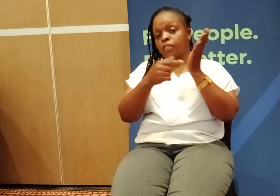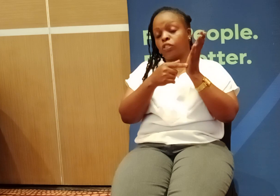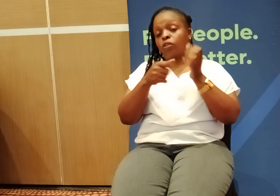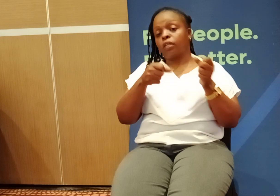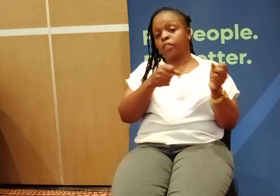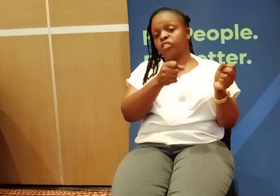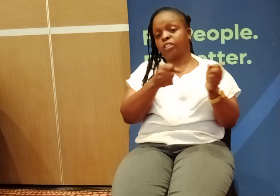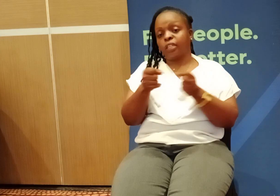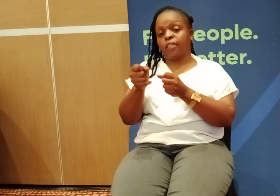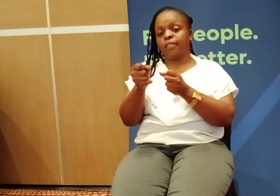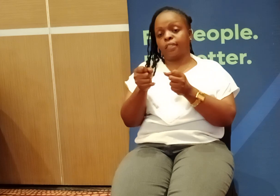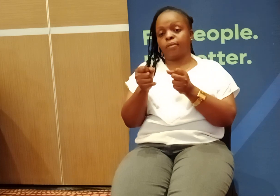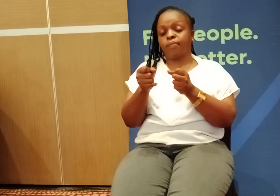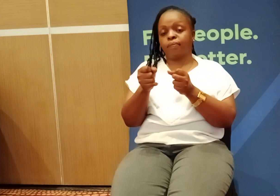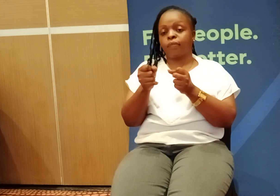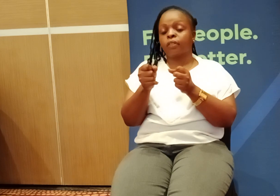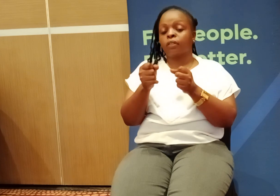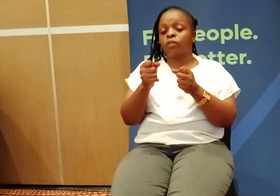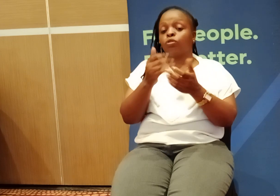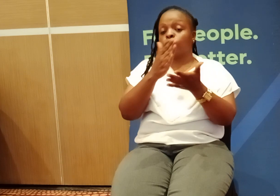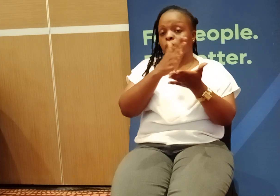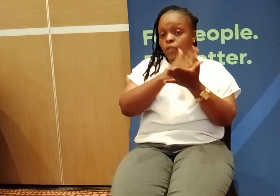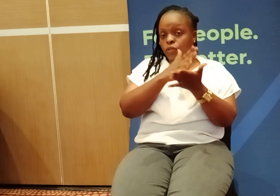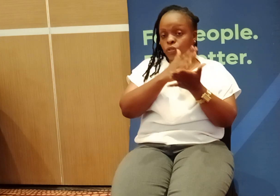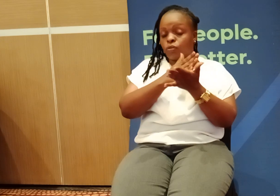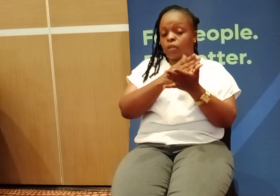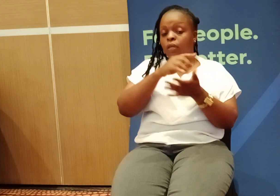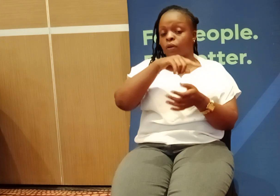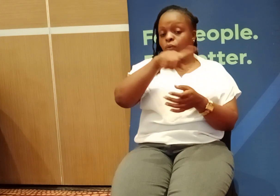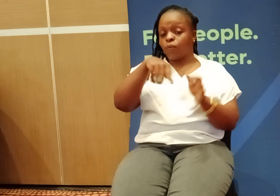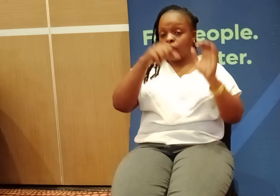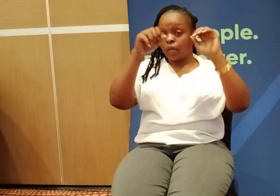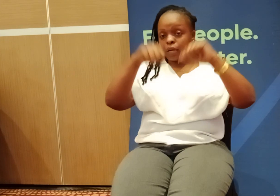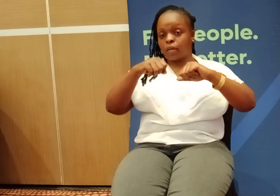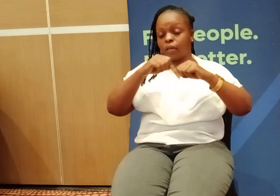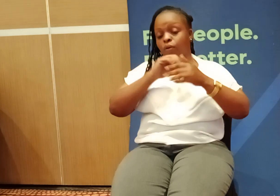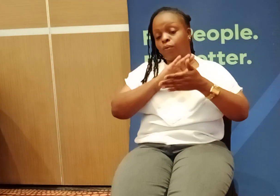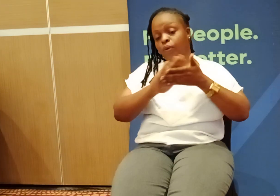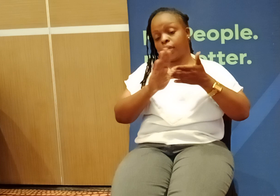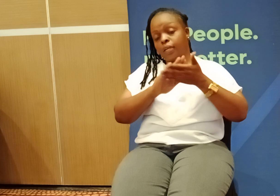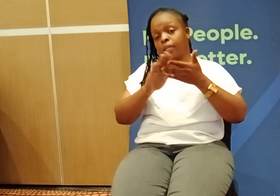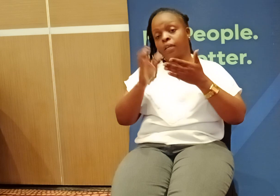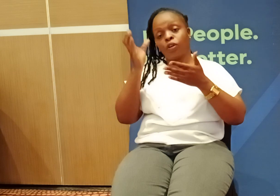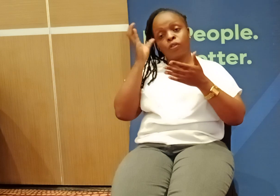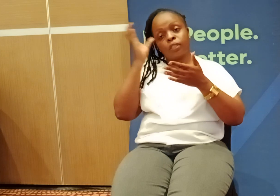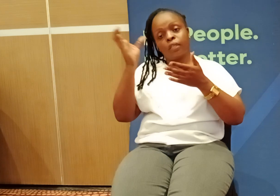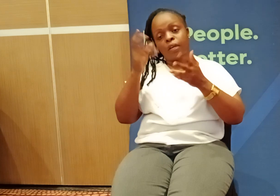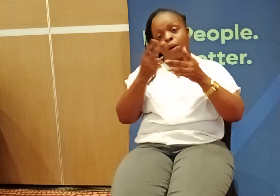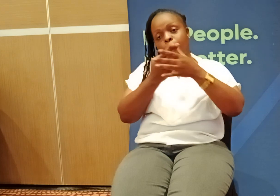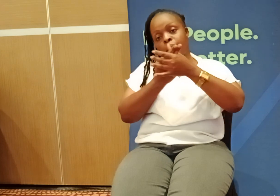channels to make sure that we can quickly conceptualize, partner, and